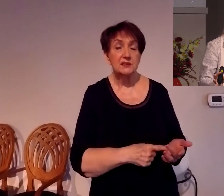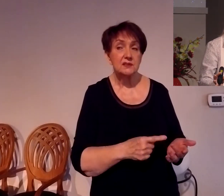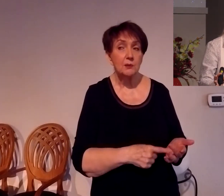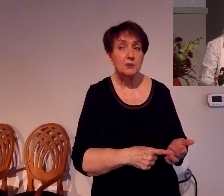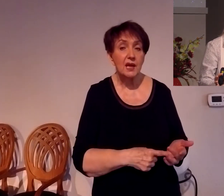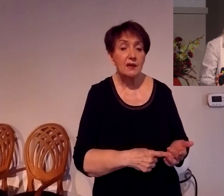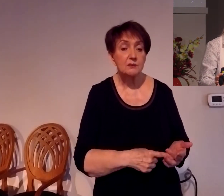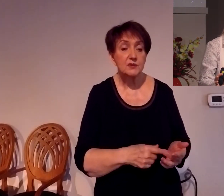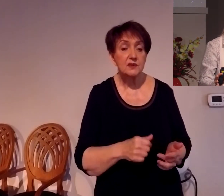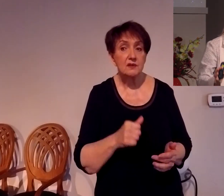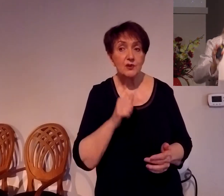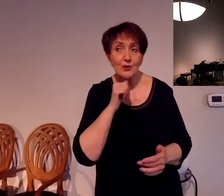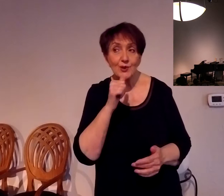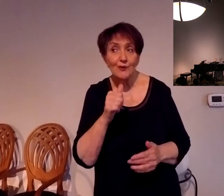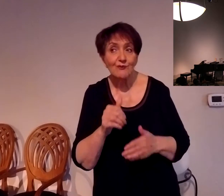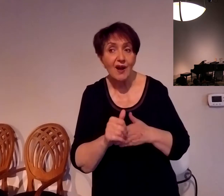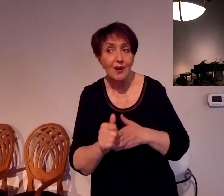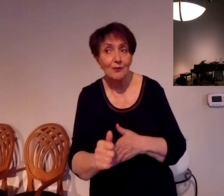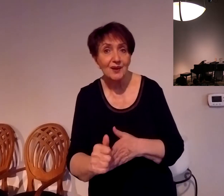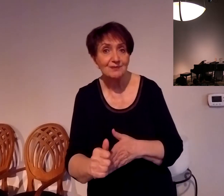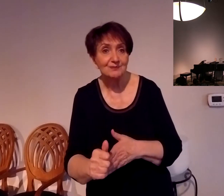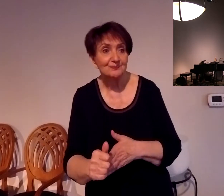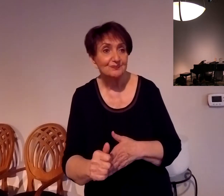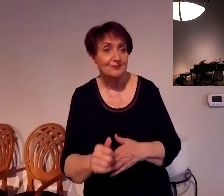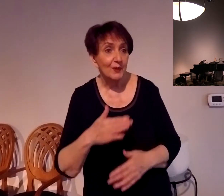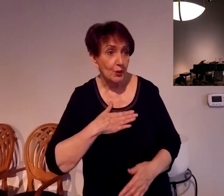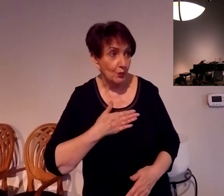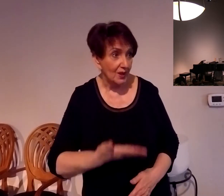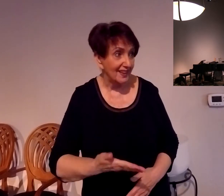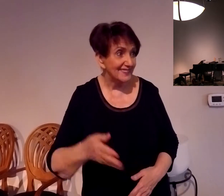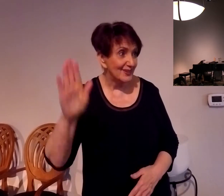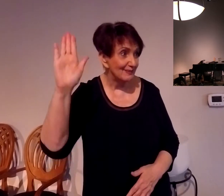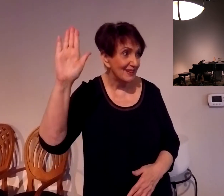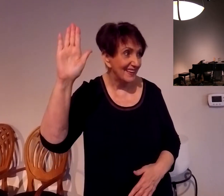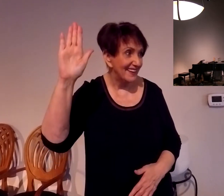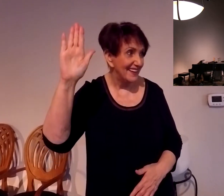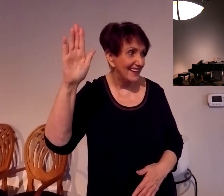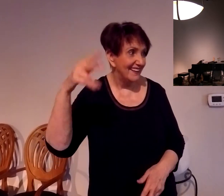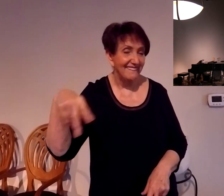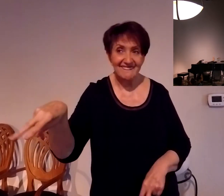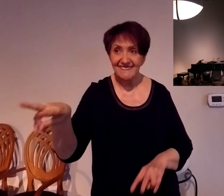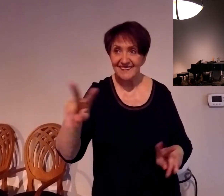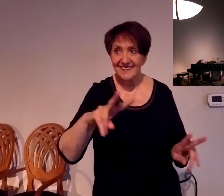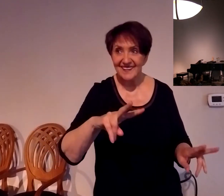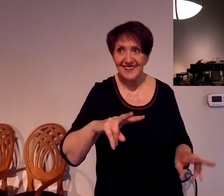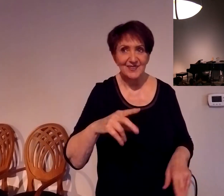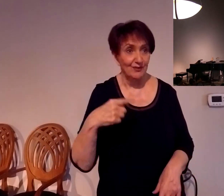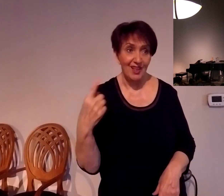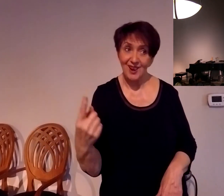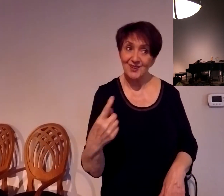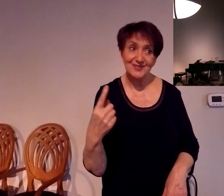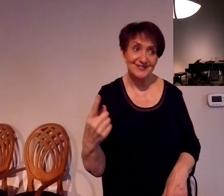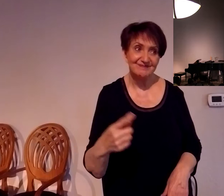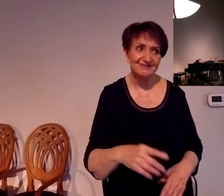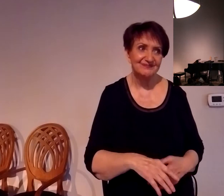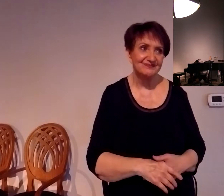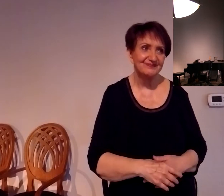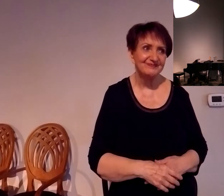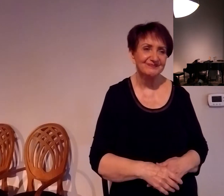ever not followed it? Let's see. Are you willing to look around? You're not alone.